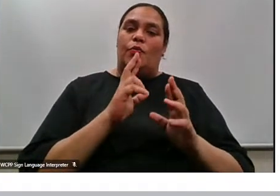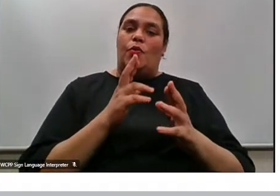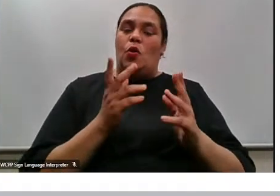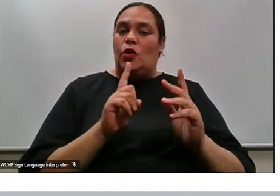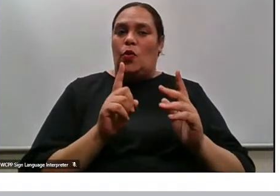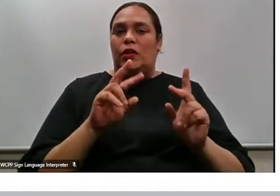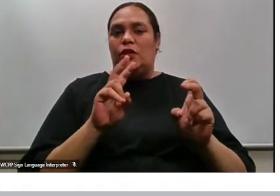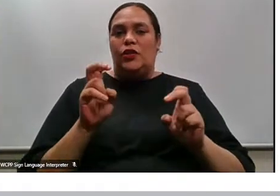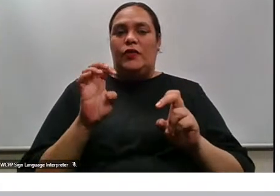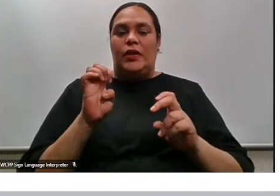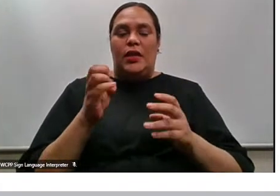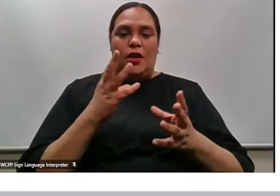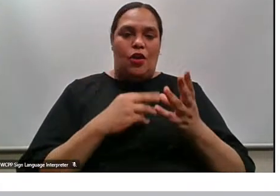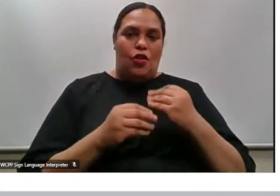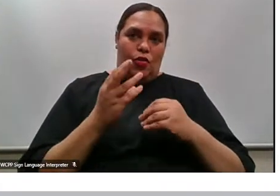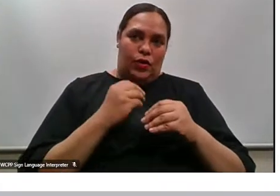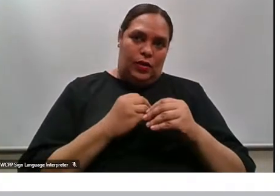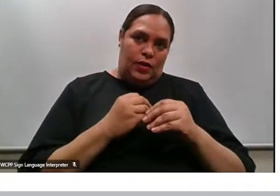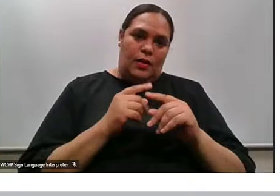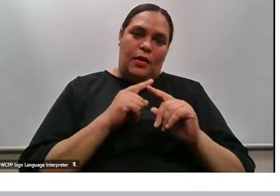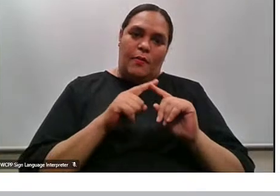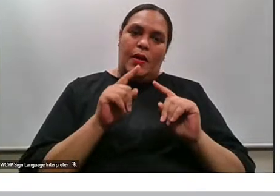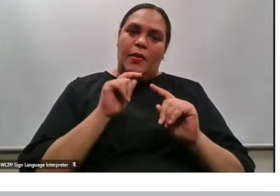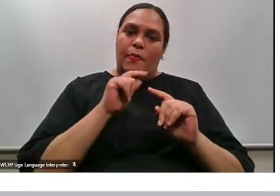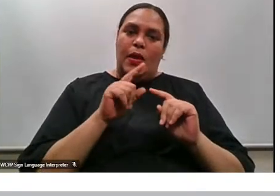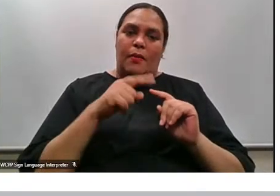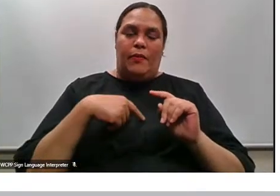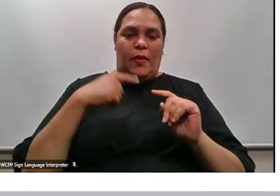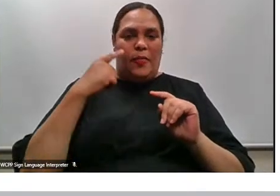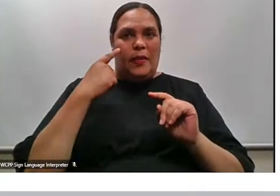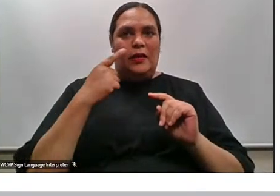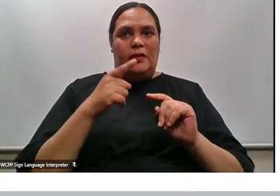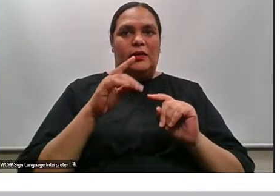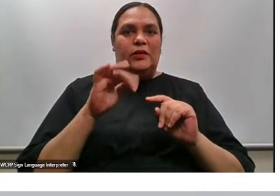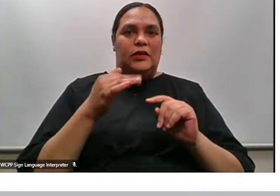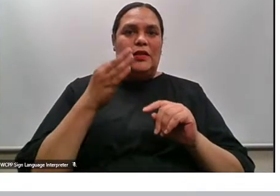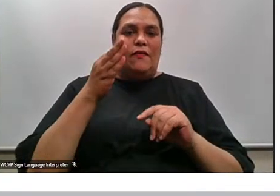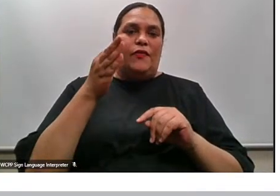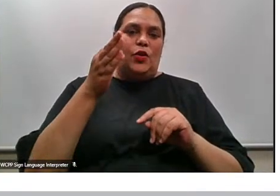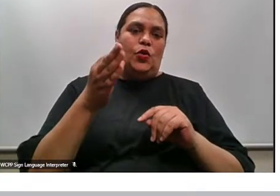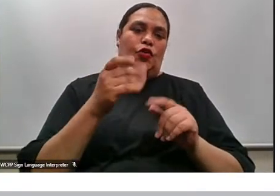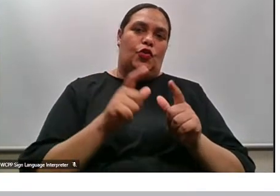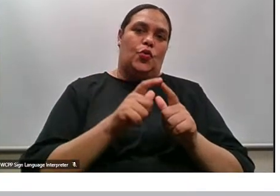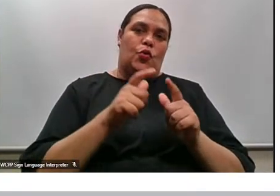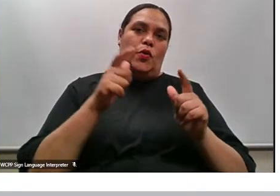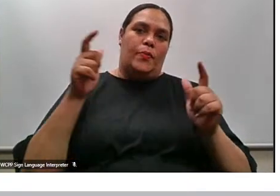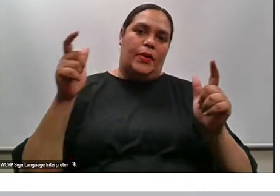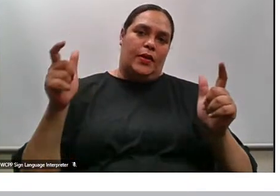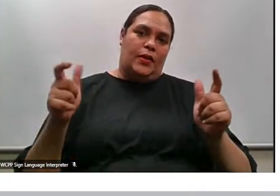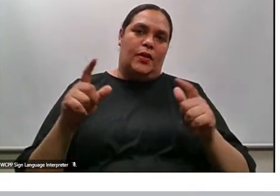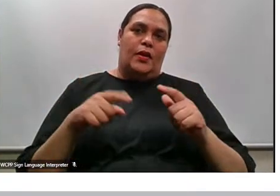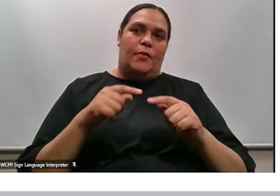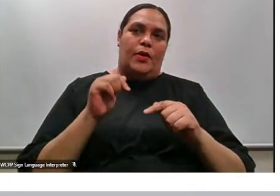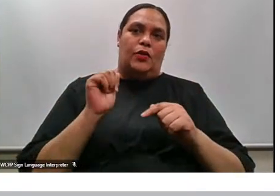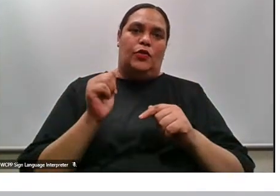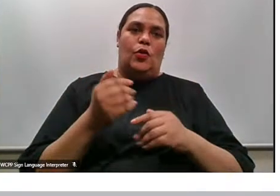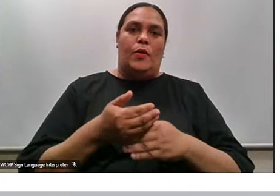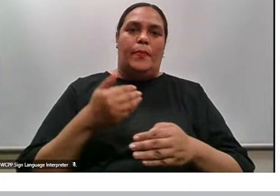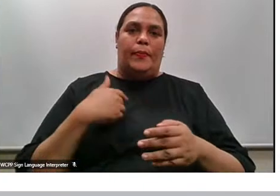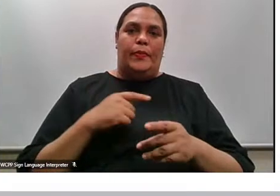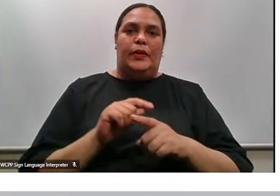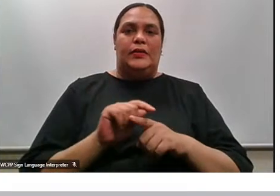of e-learning, which I think is the future to a large extent in terms of in-service